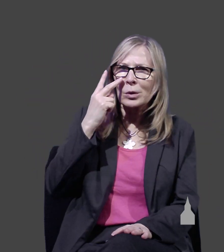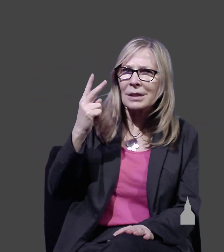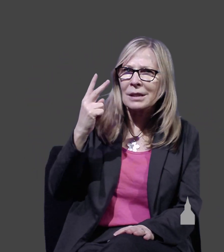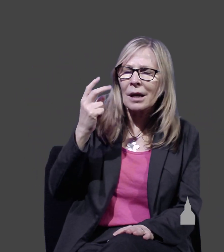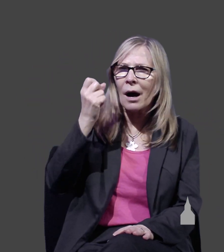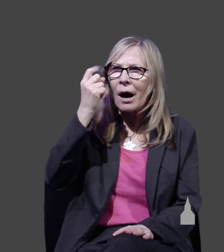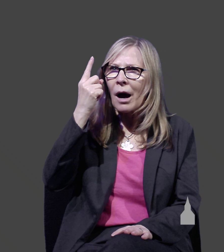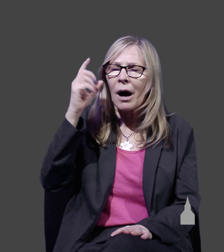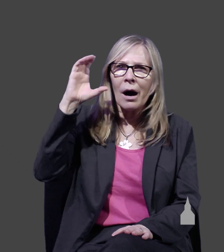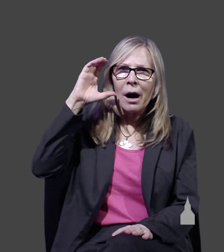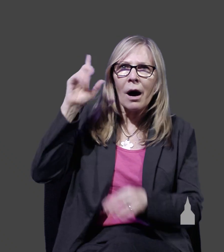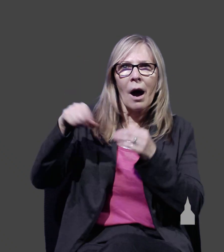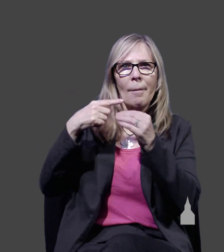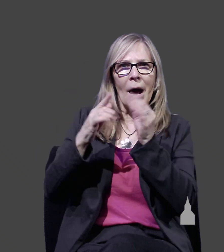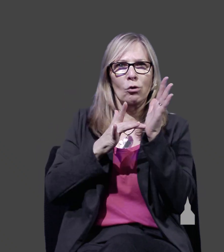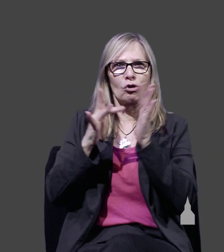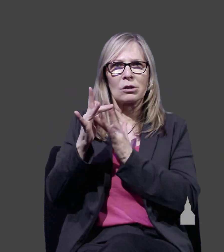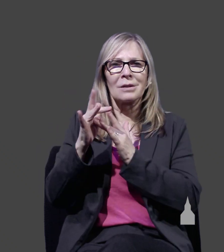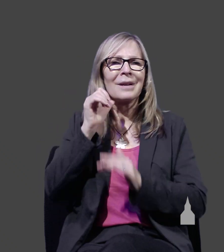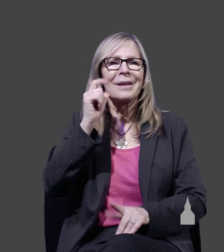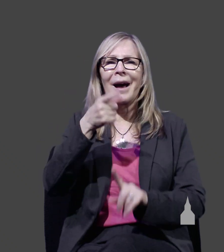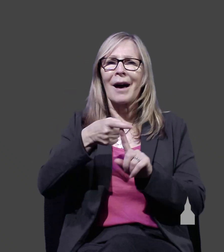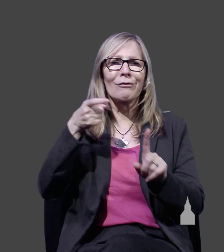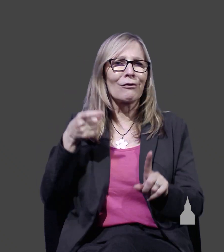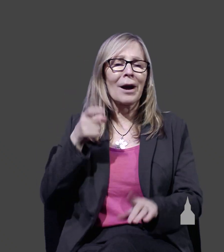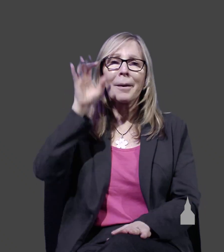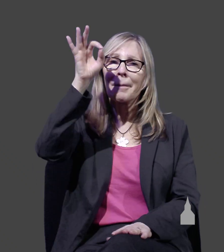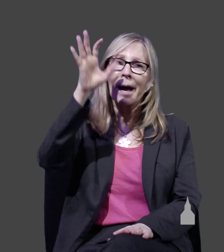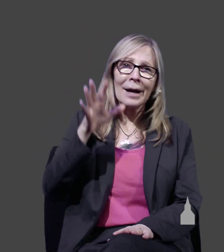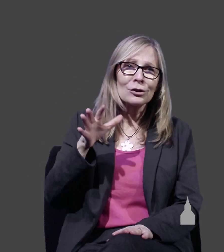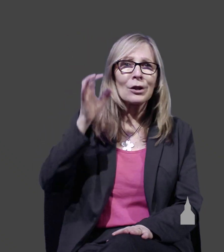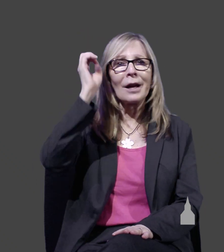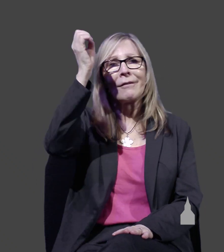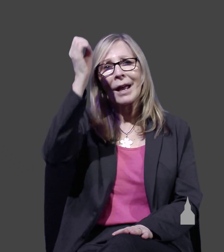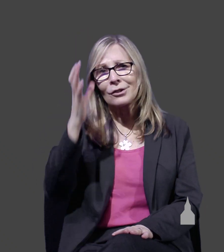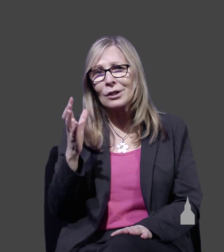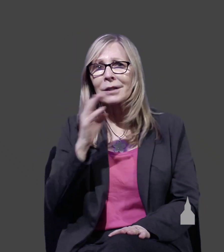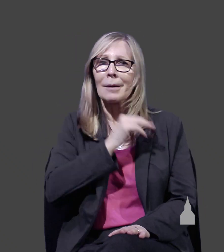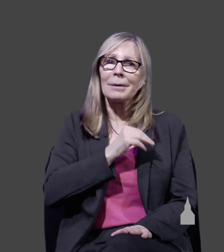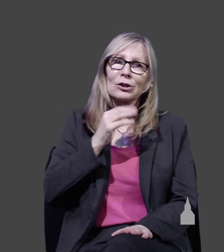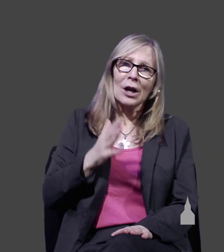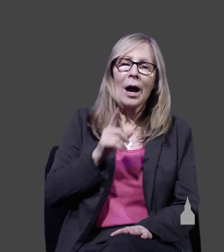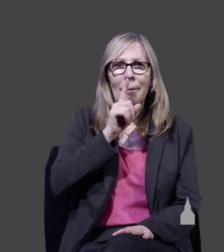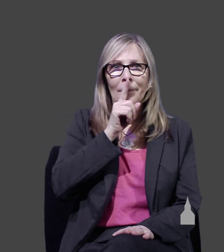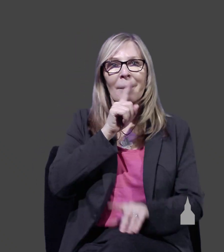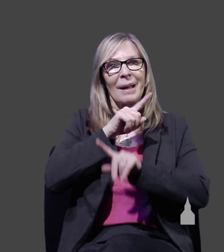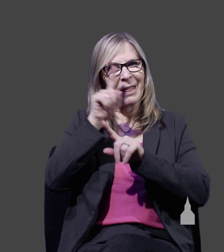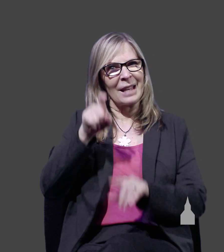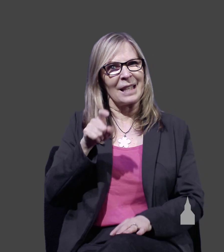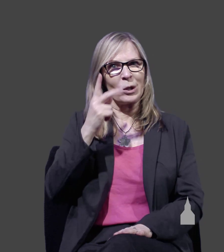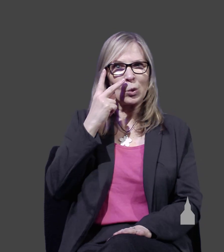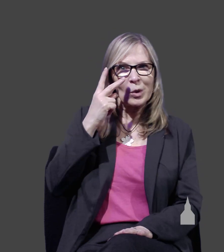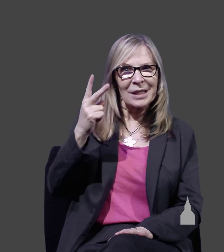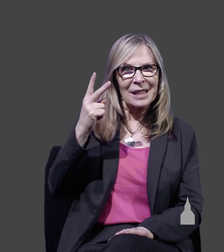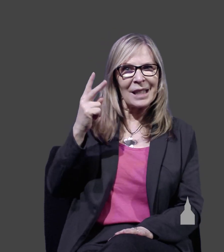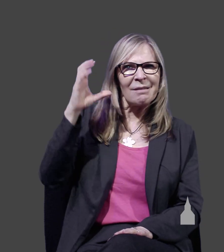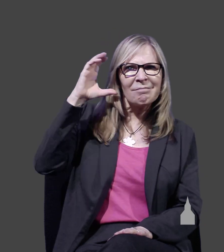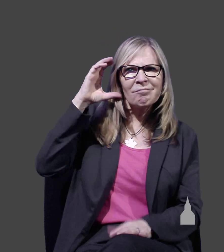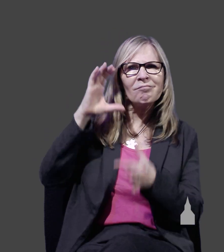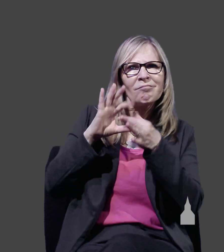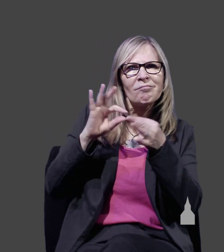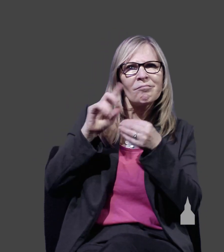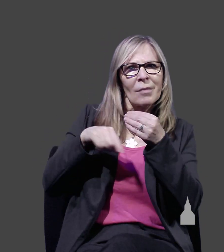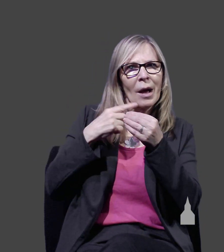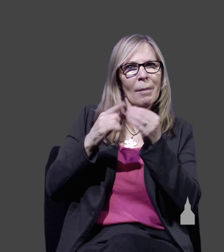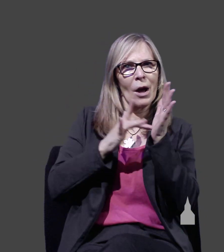and not just from pastors or missionaries or evangelists. They need to see and hear about Jesus from you and your life